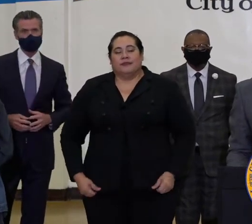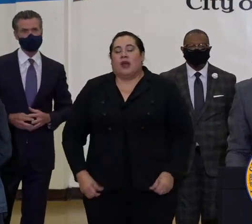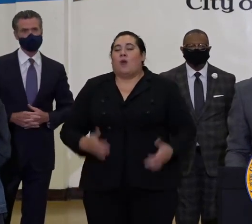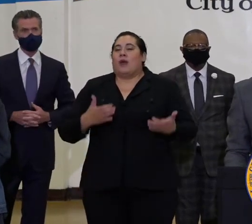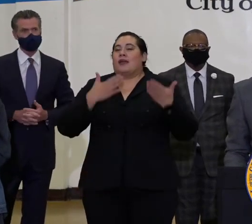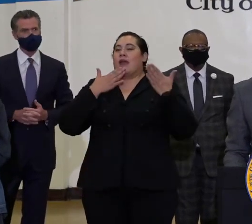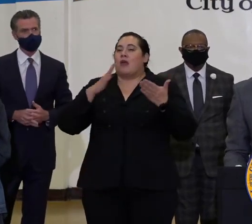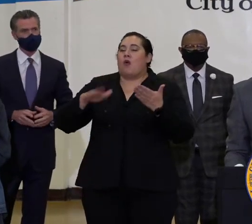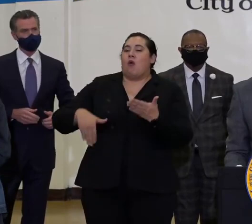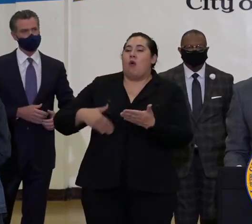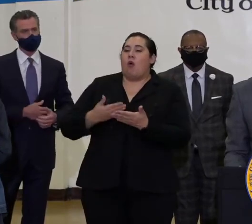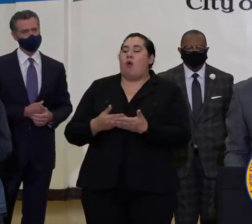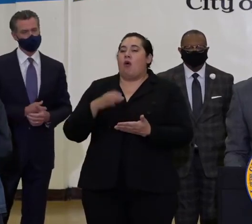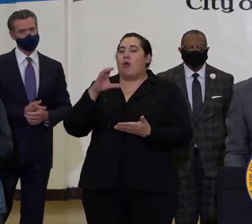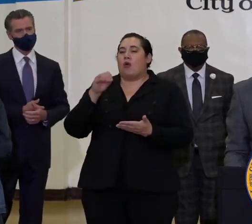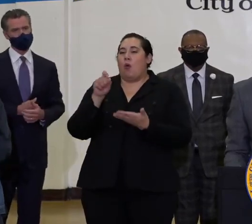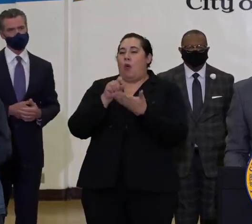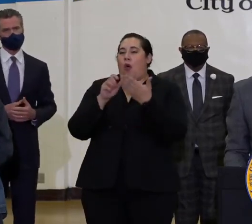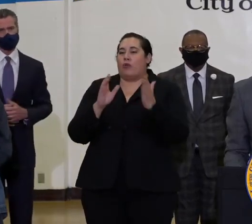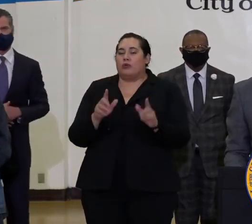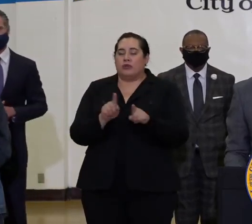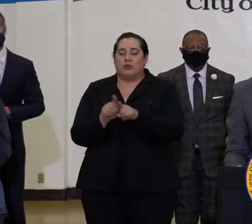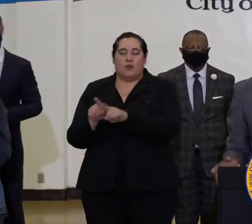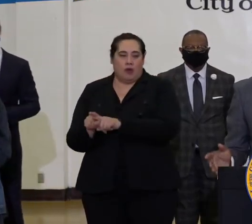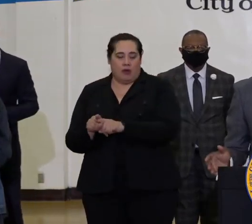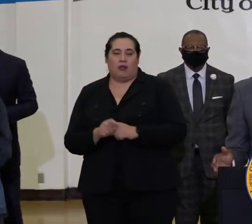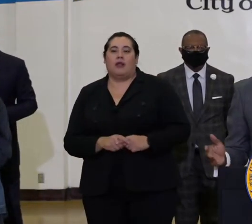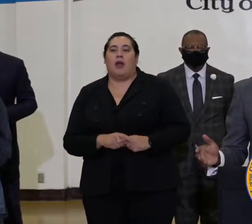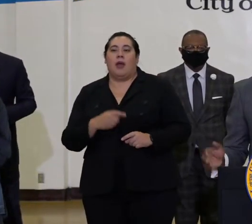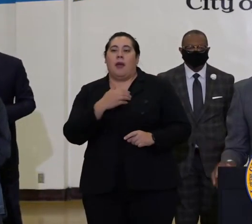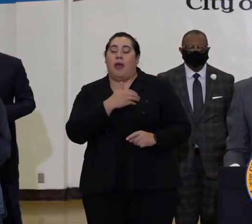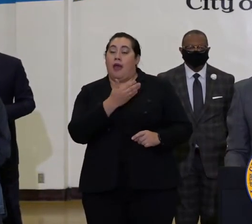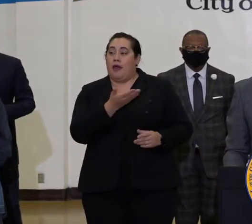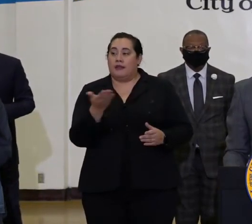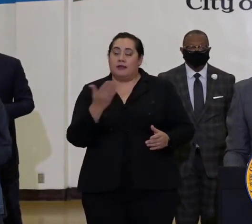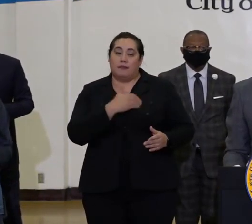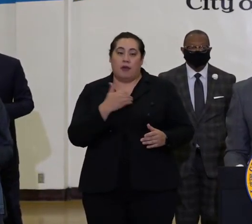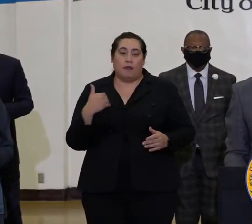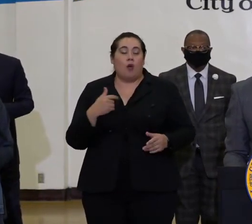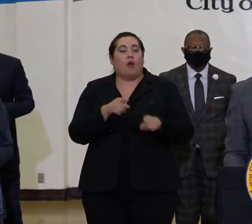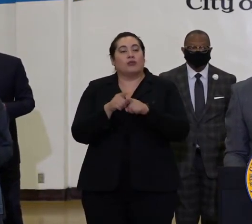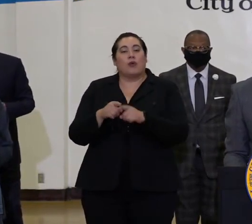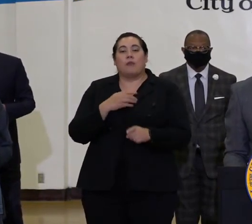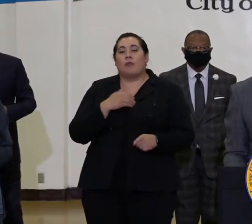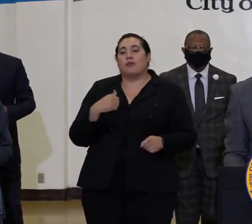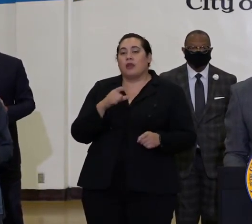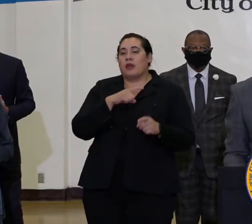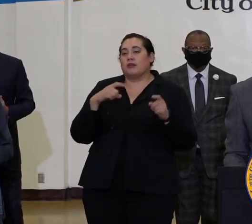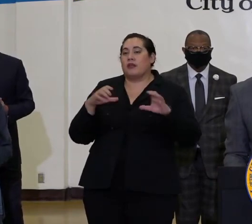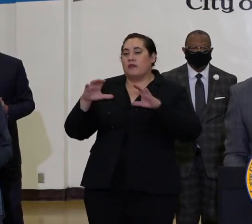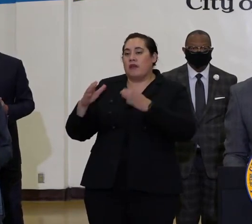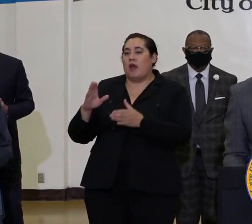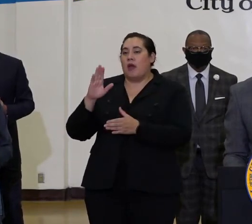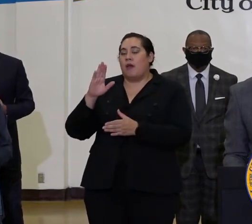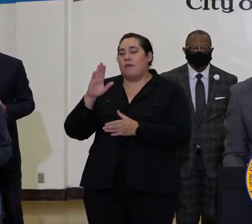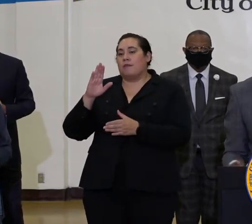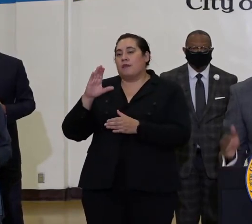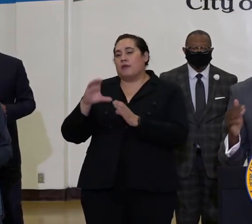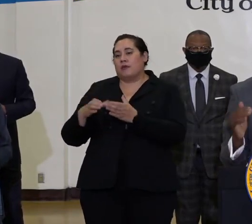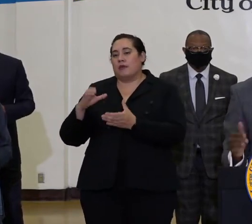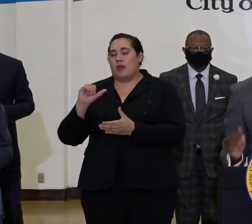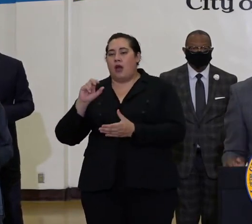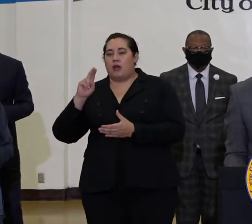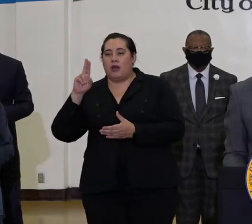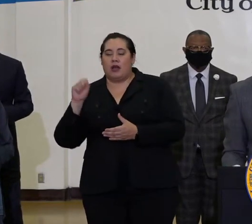I want to thank all the co-authors as well, as members and also members of the Legislative Black Caucus, which I chair. This